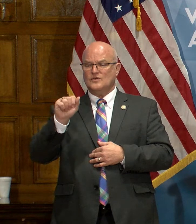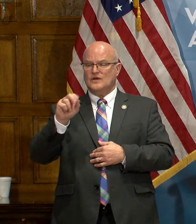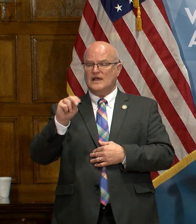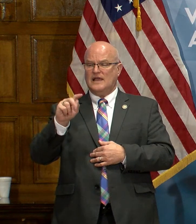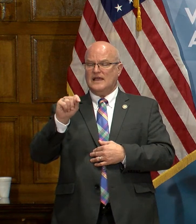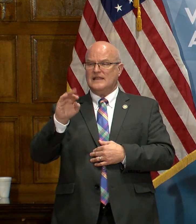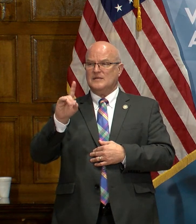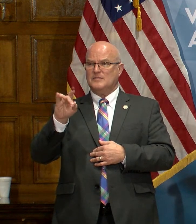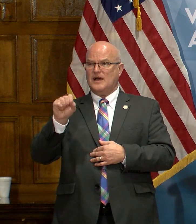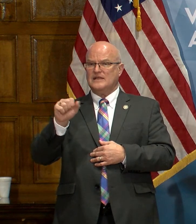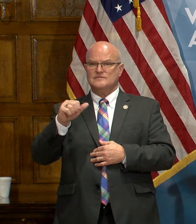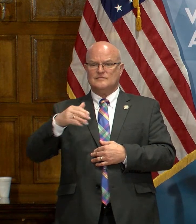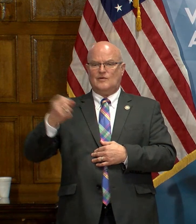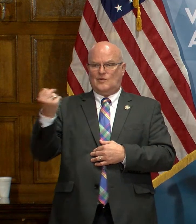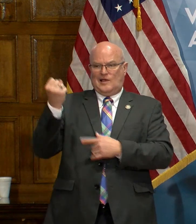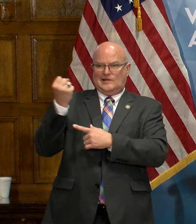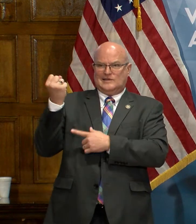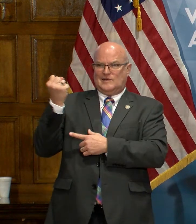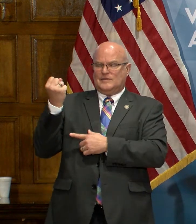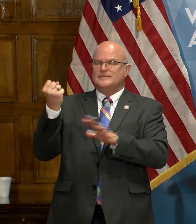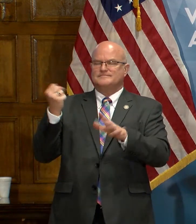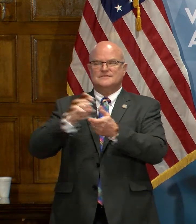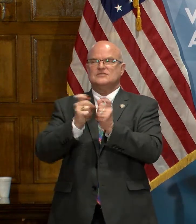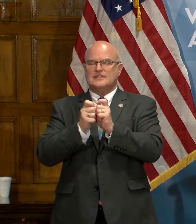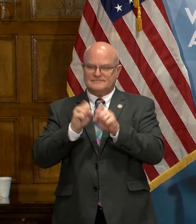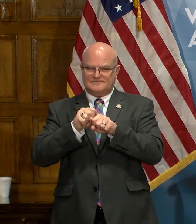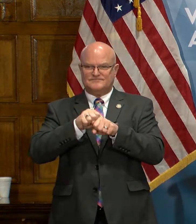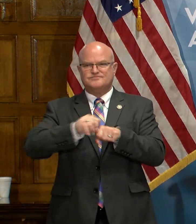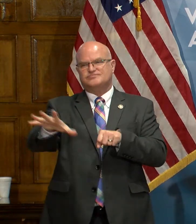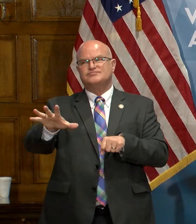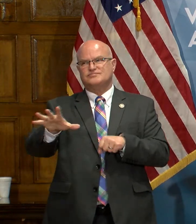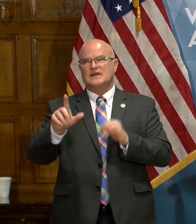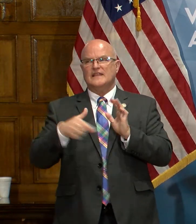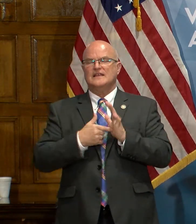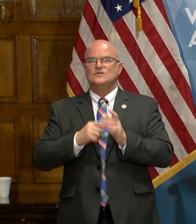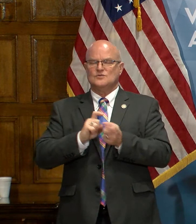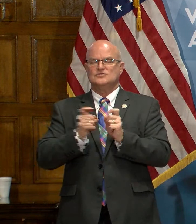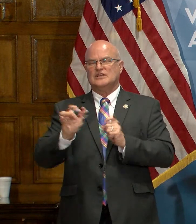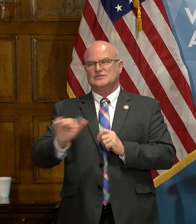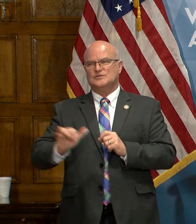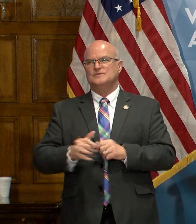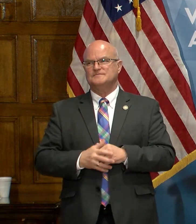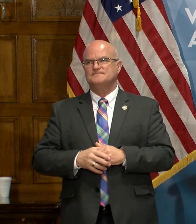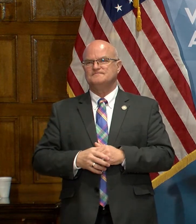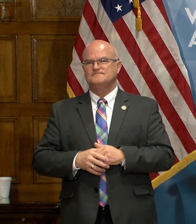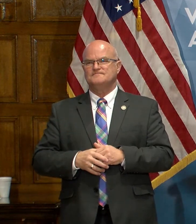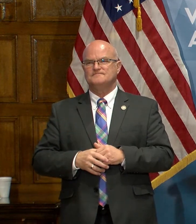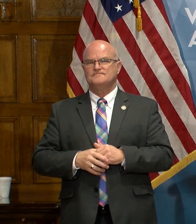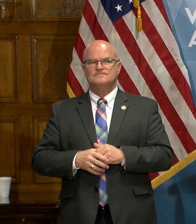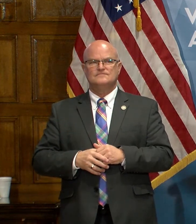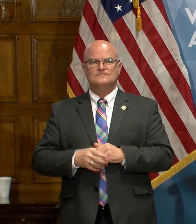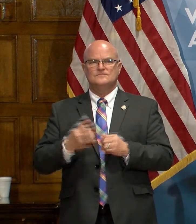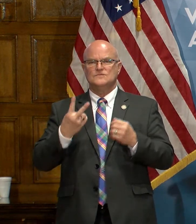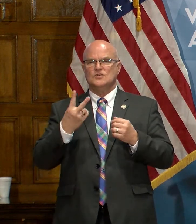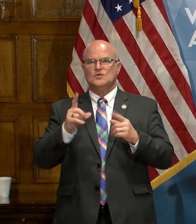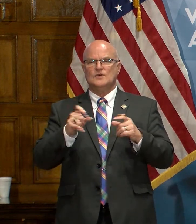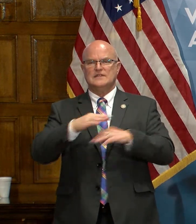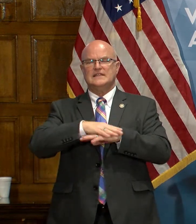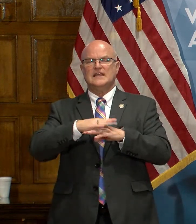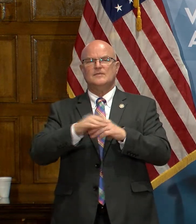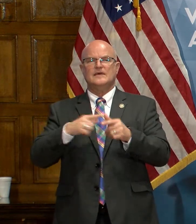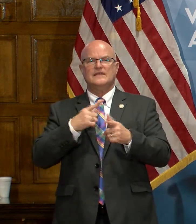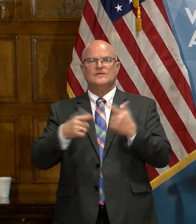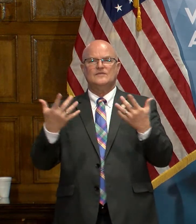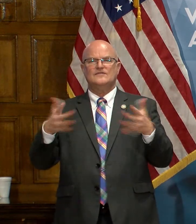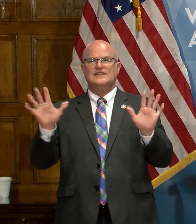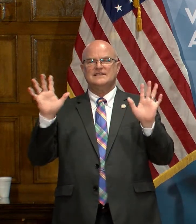as they should have been to the states, and that's changed. So hopefully this will change course as well. We got 2 questions at the table, then